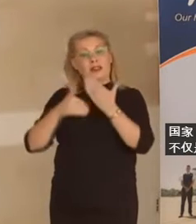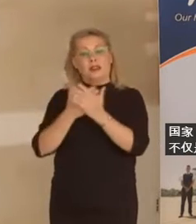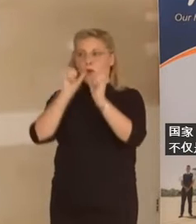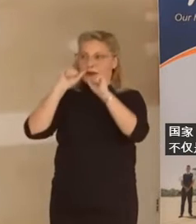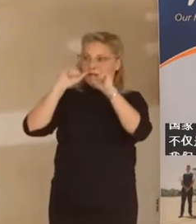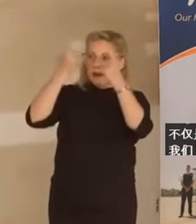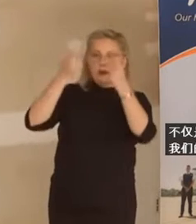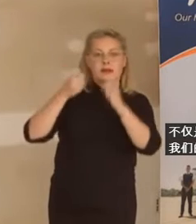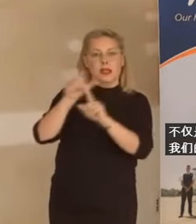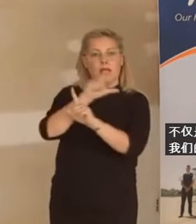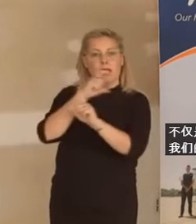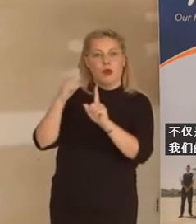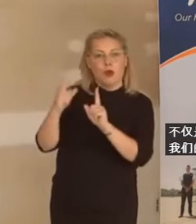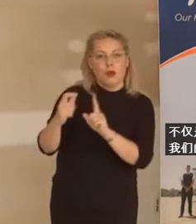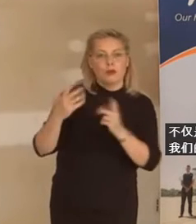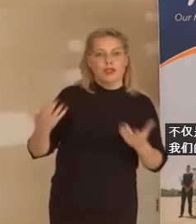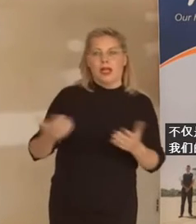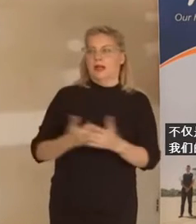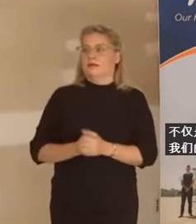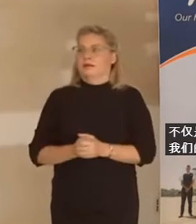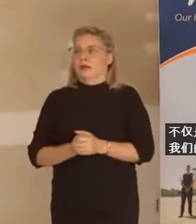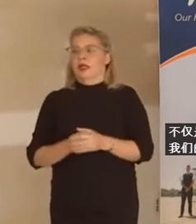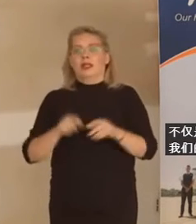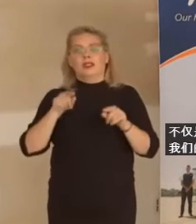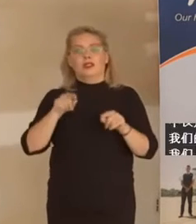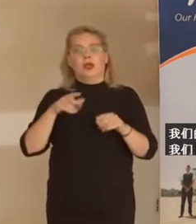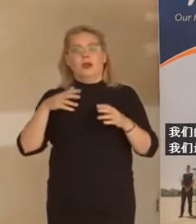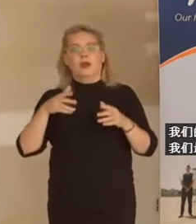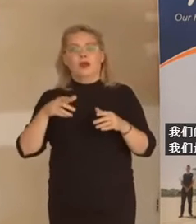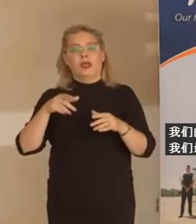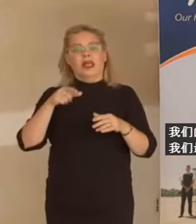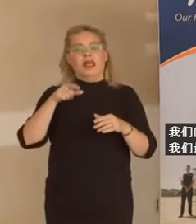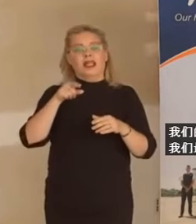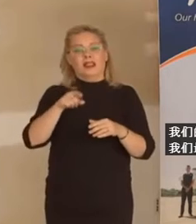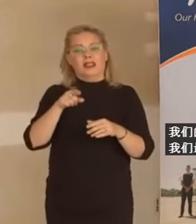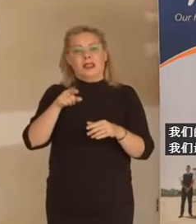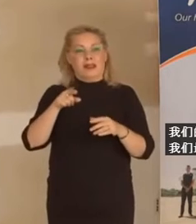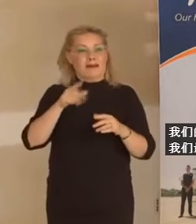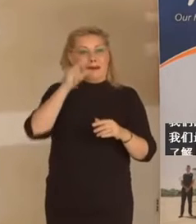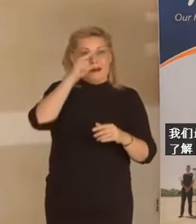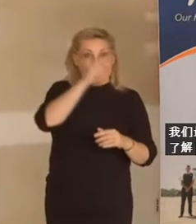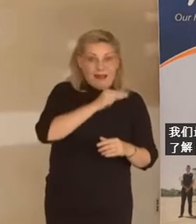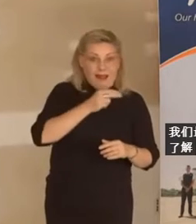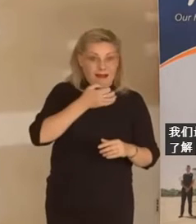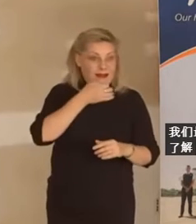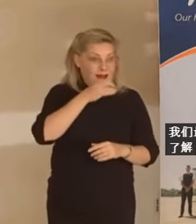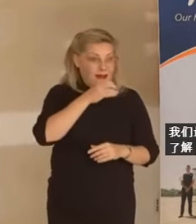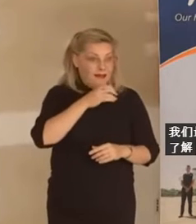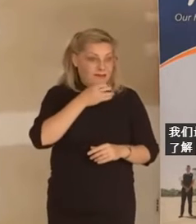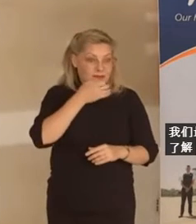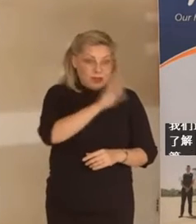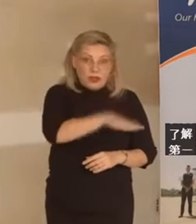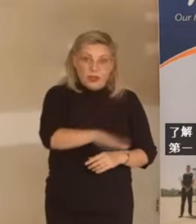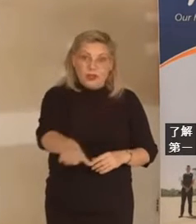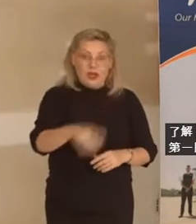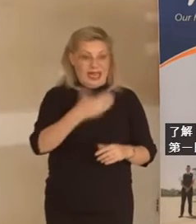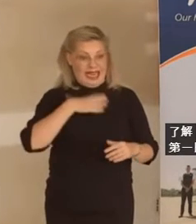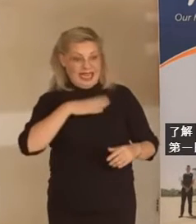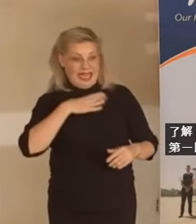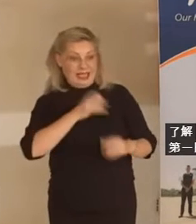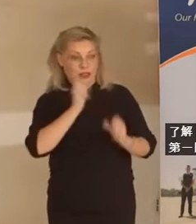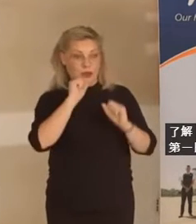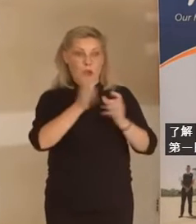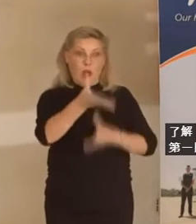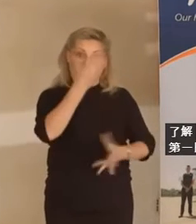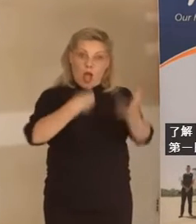for our First Nations people, but for also other young Australians to learn about the importance of the enduring